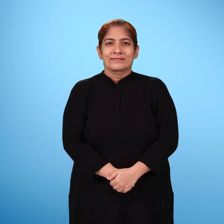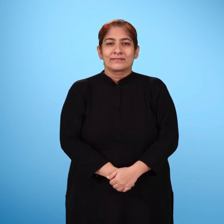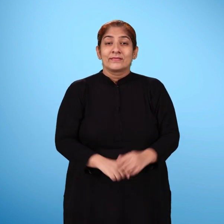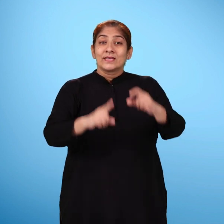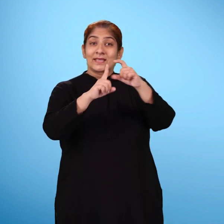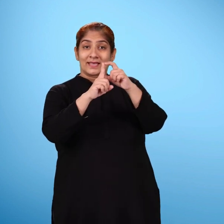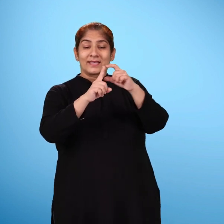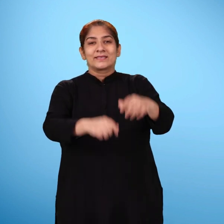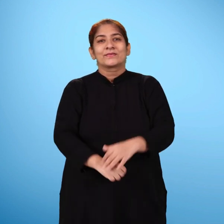Option D.